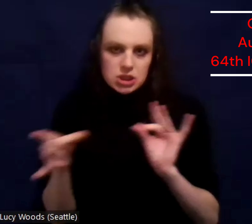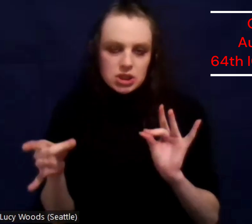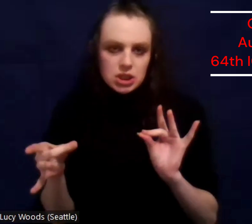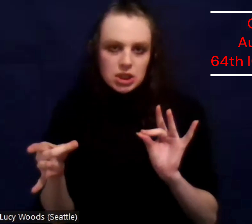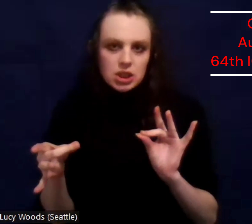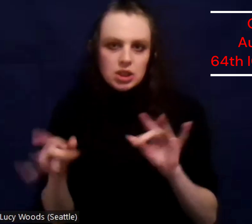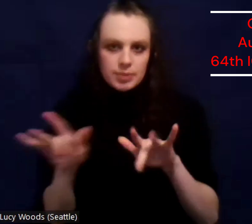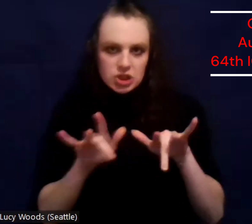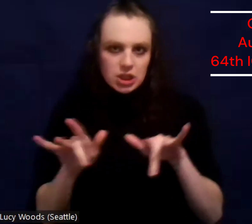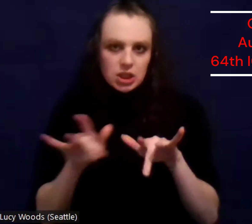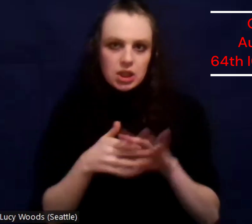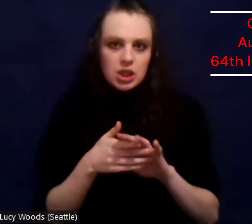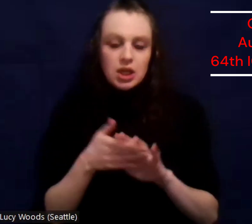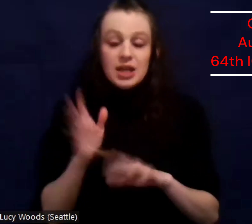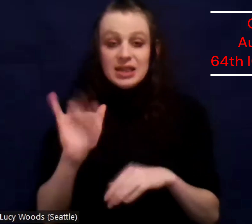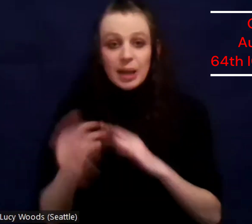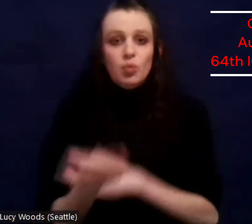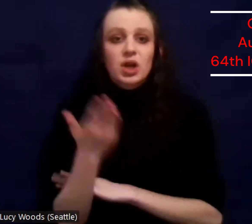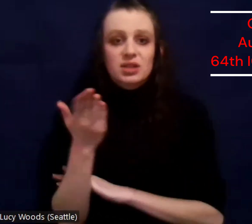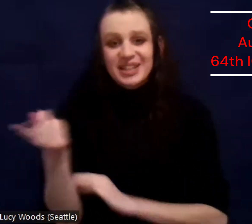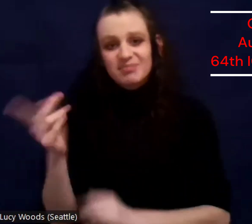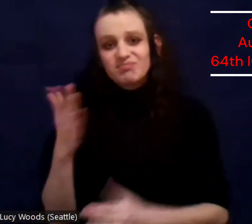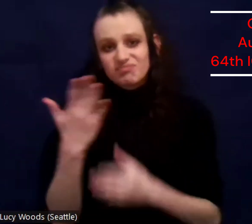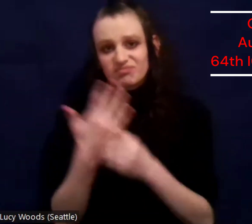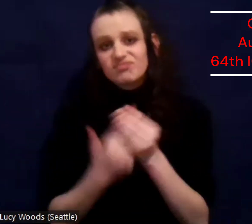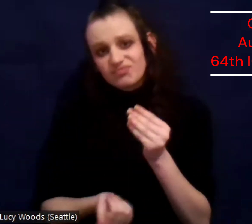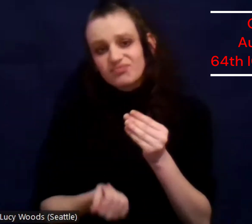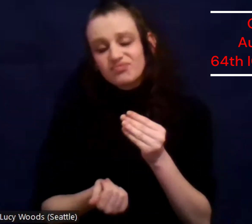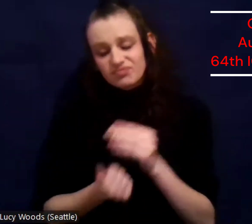that was the morning that he passed away. So